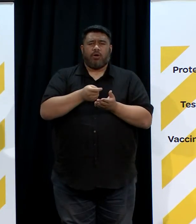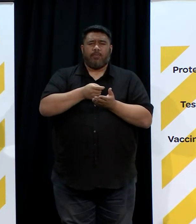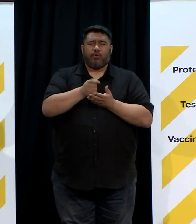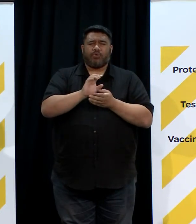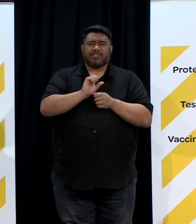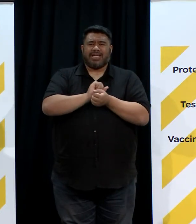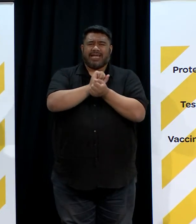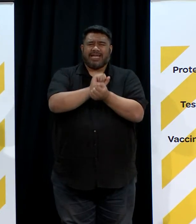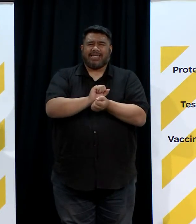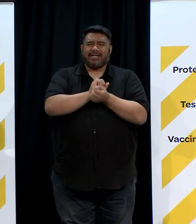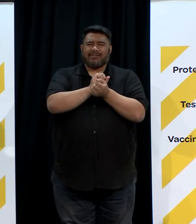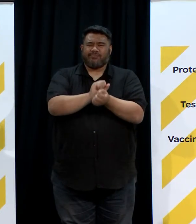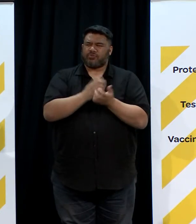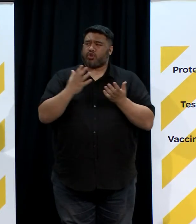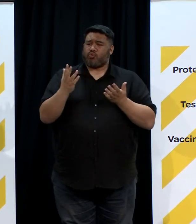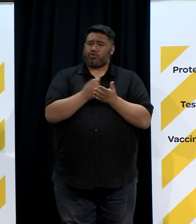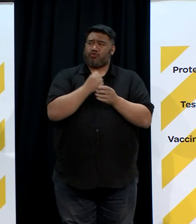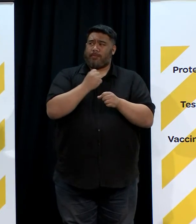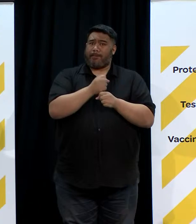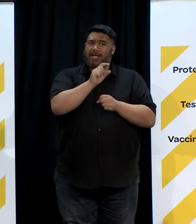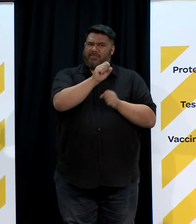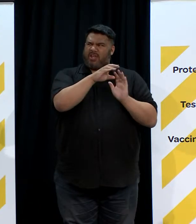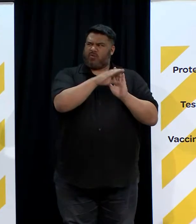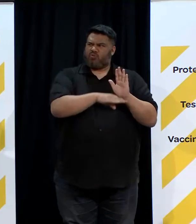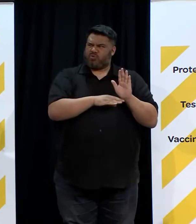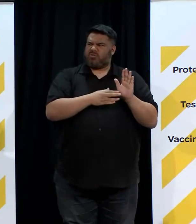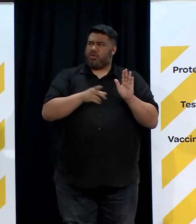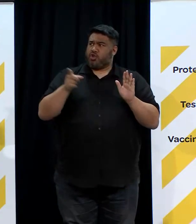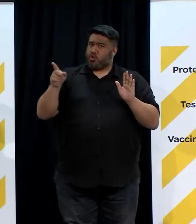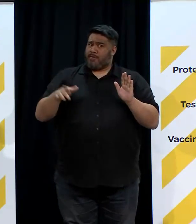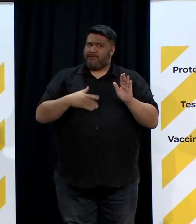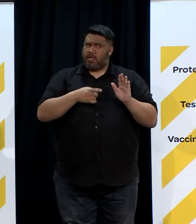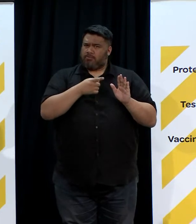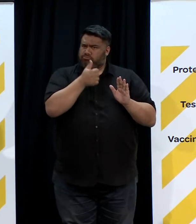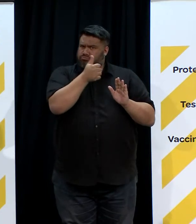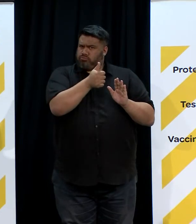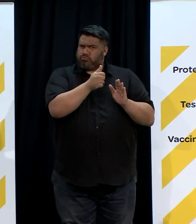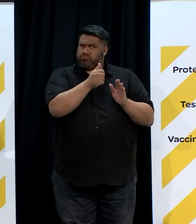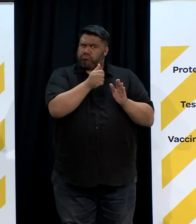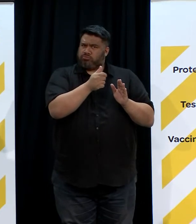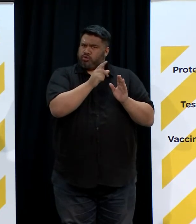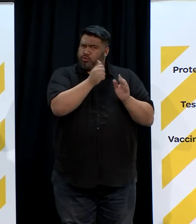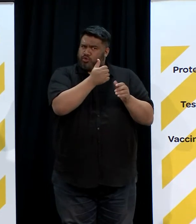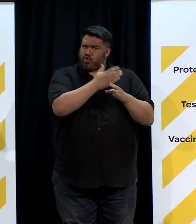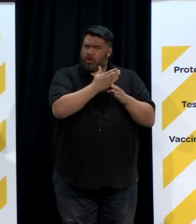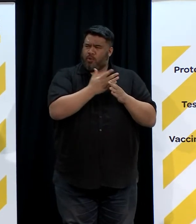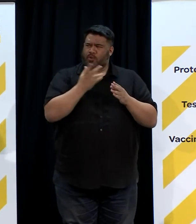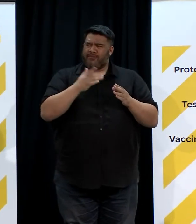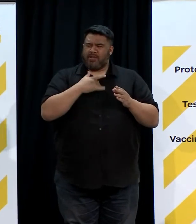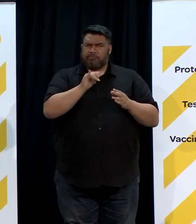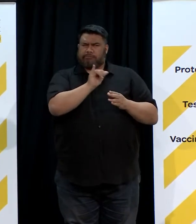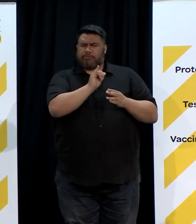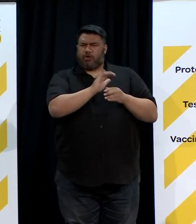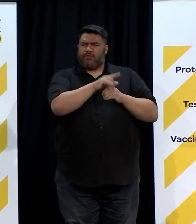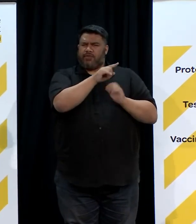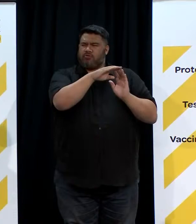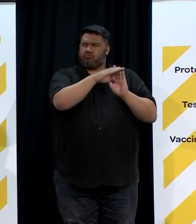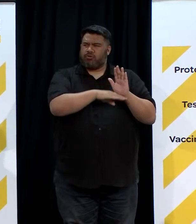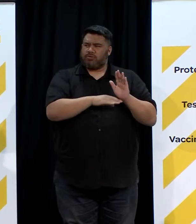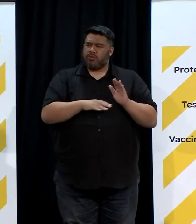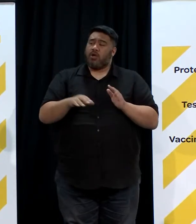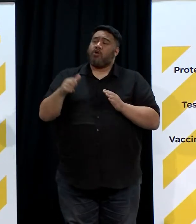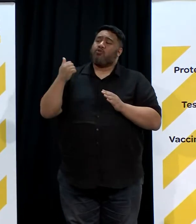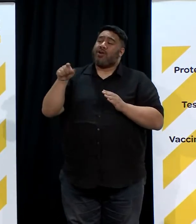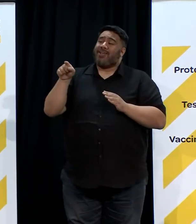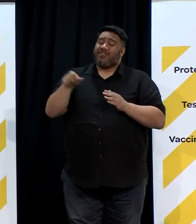Bank is exercising its sort of powers as its financial stability kind of mandate. Yeah, and obviously it is a